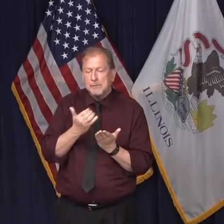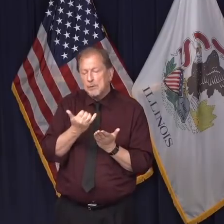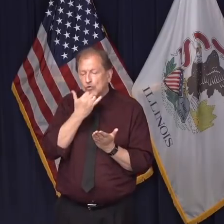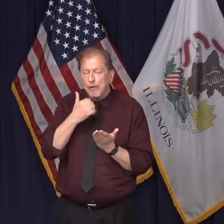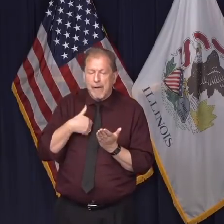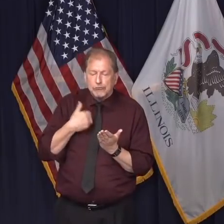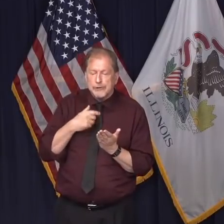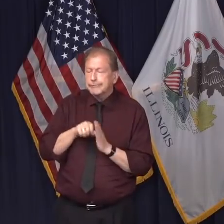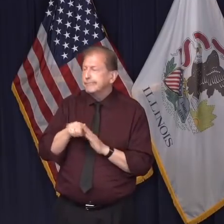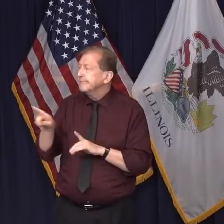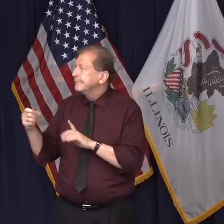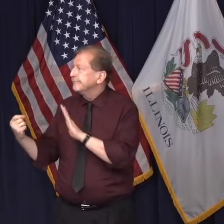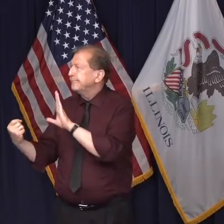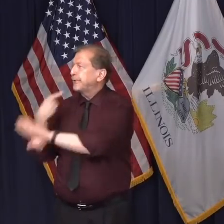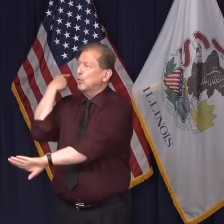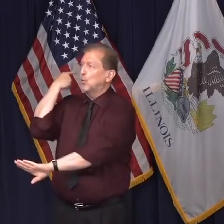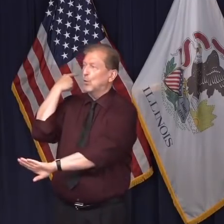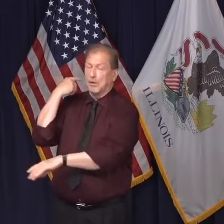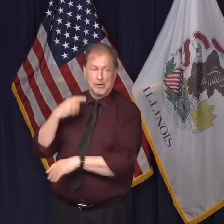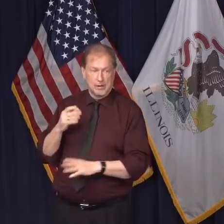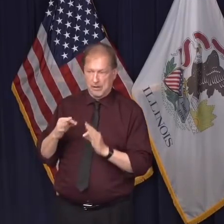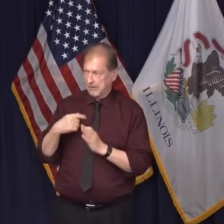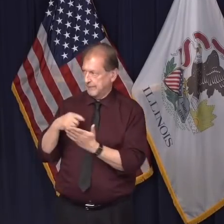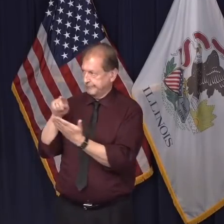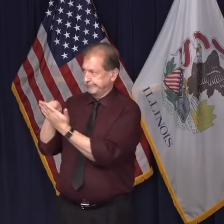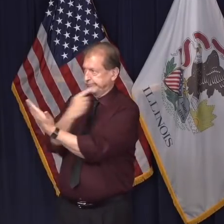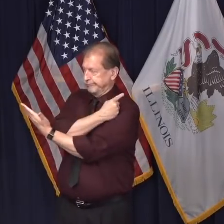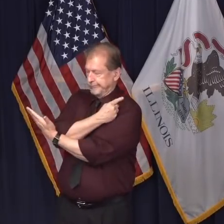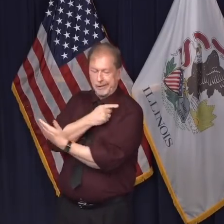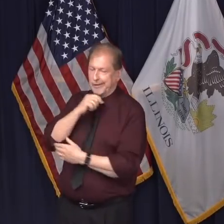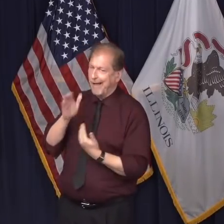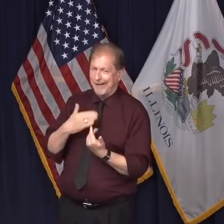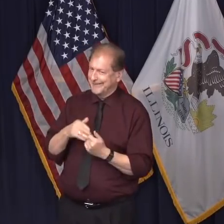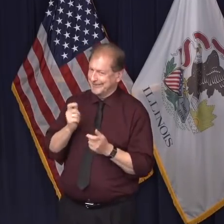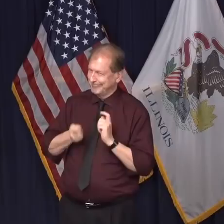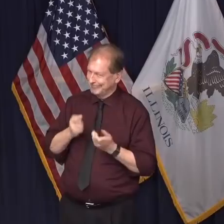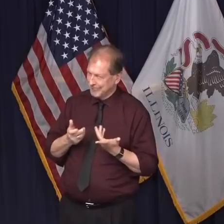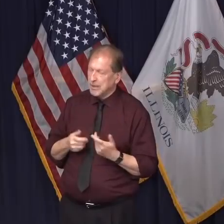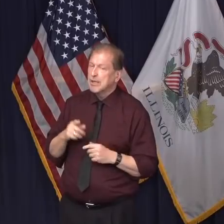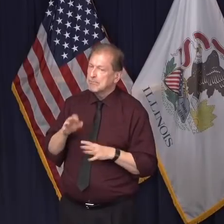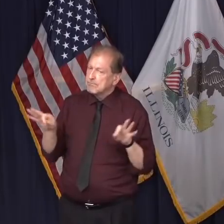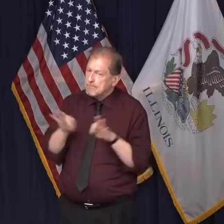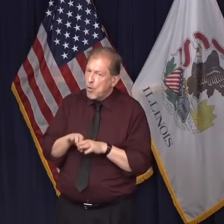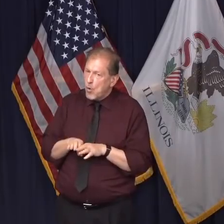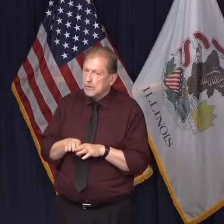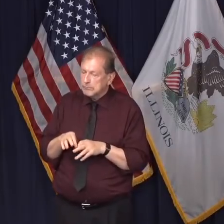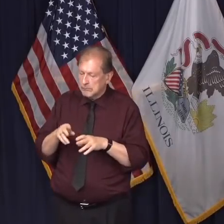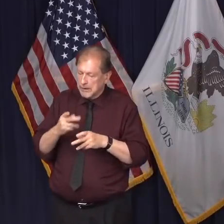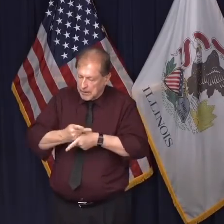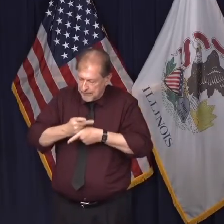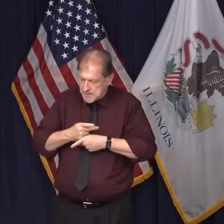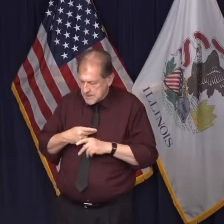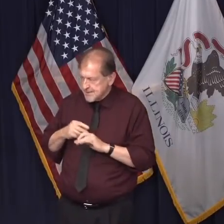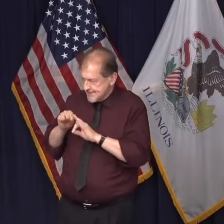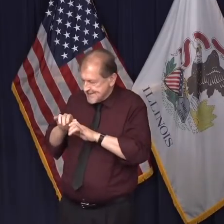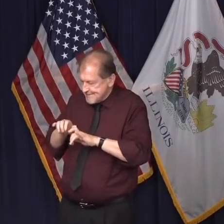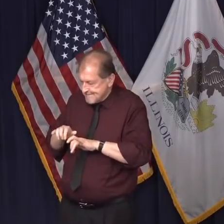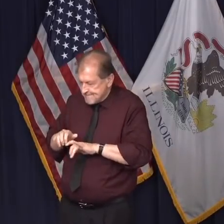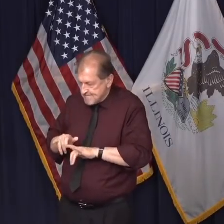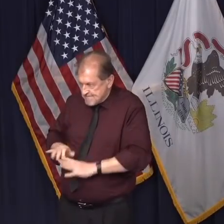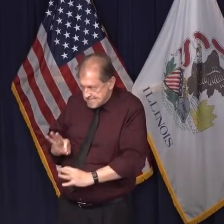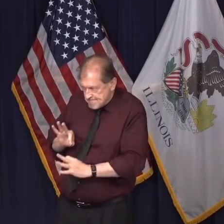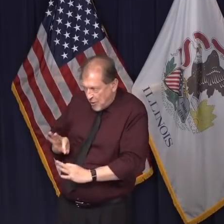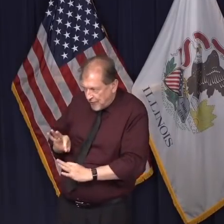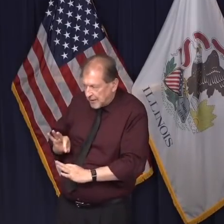take out of the system, and you can't make easy alterations once you've applied. You may have changed your name for some reason from